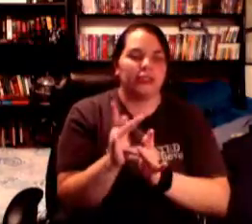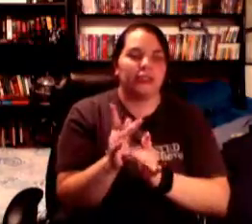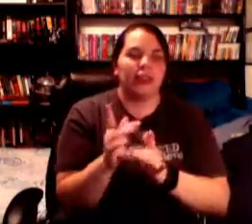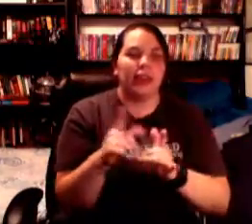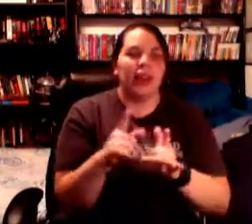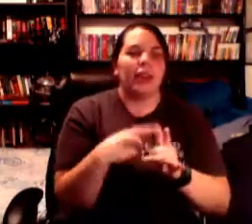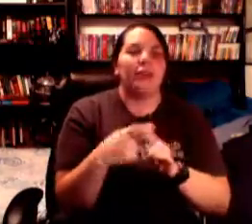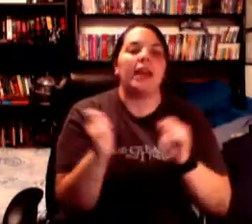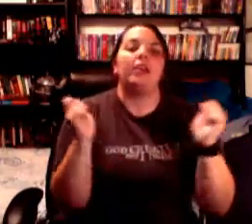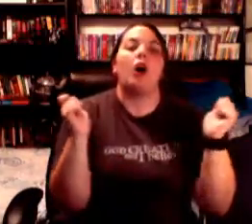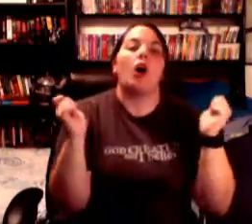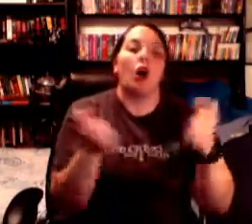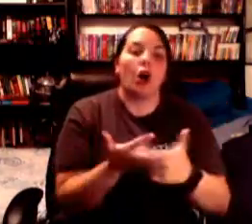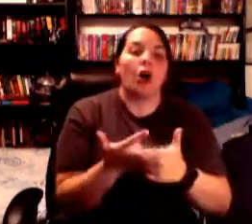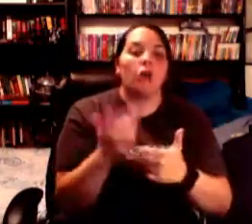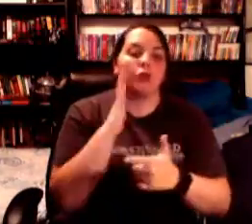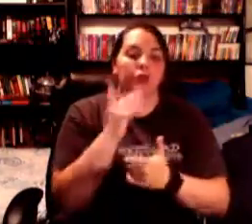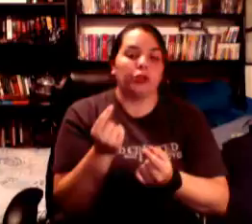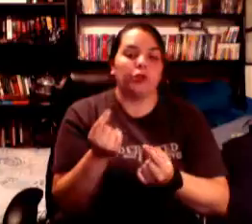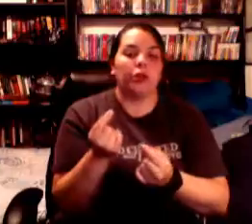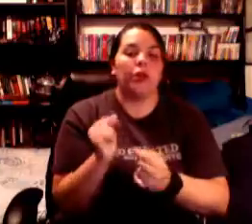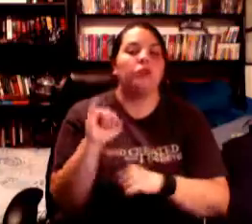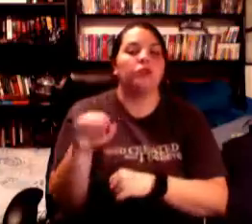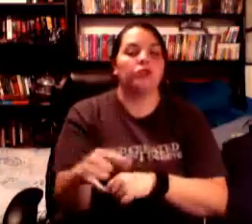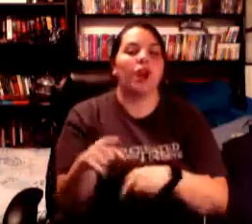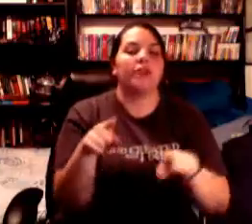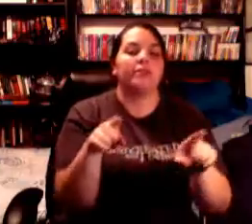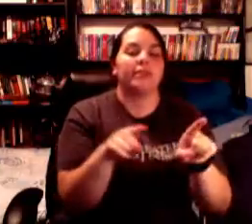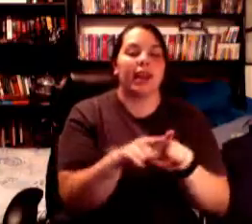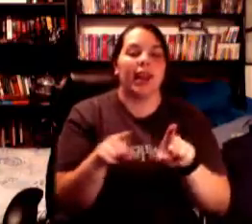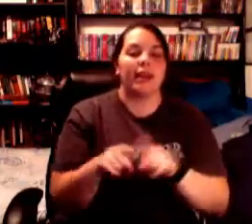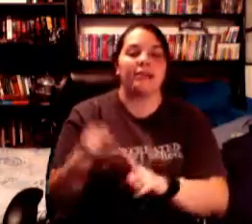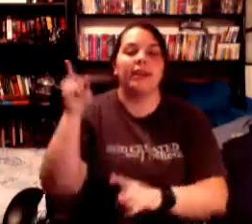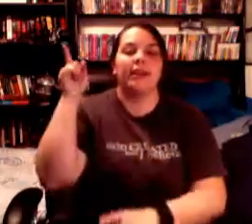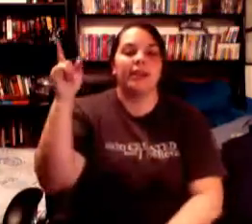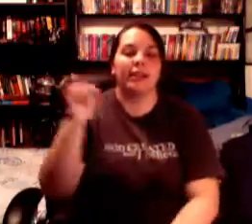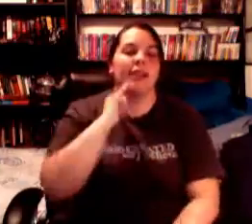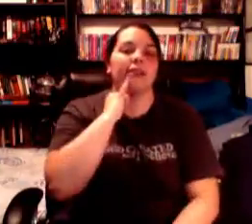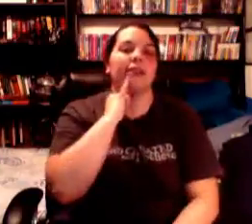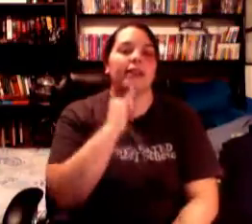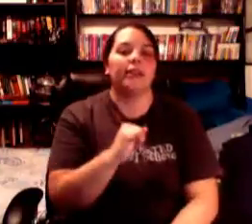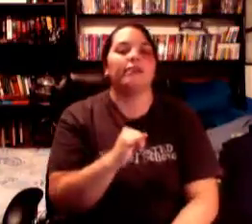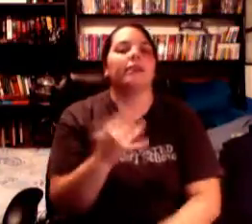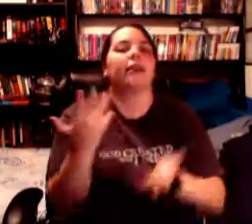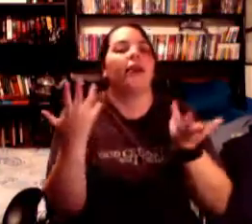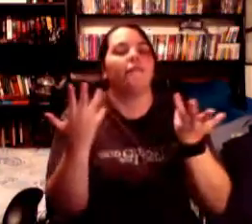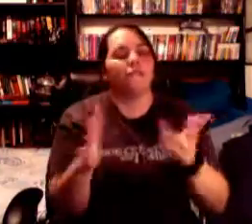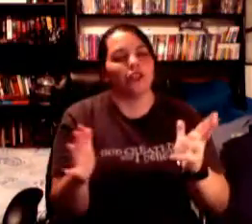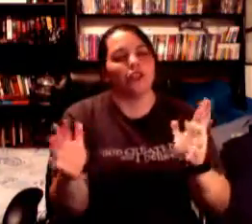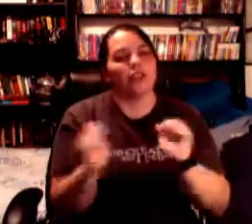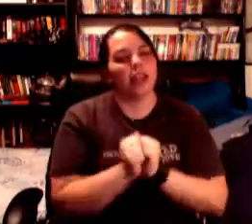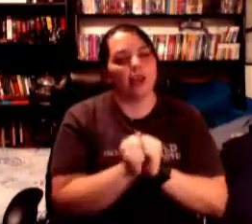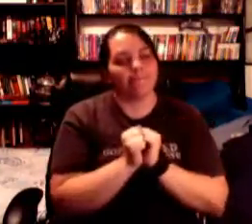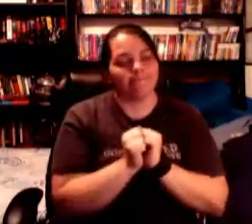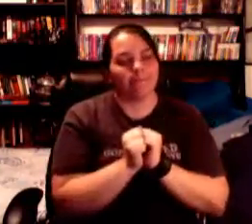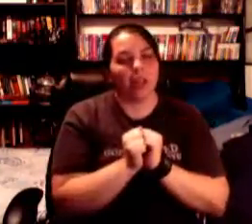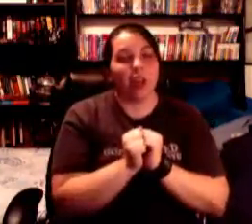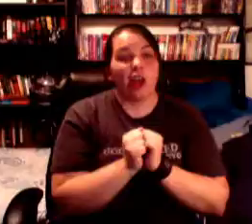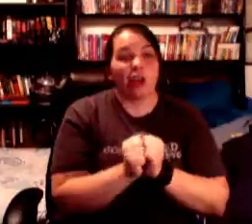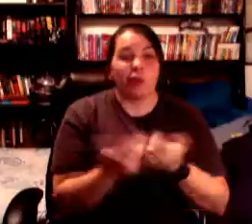Jesus. Then all will do just as he is, and finish it together. So